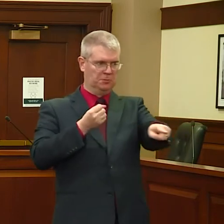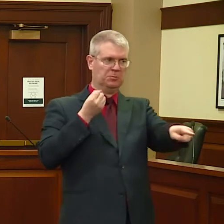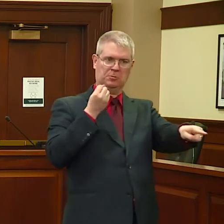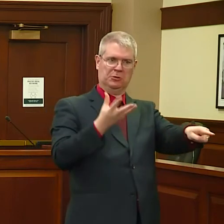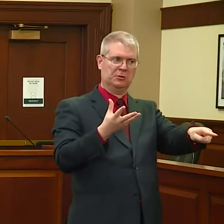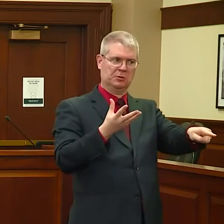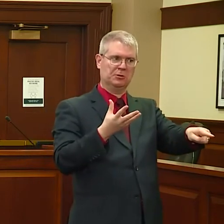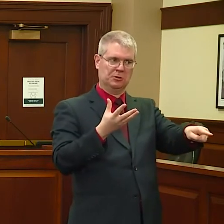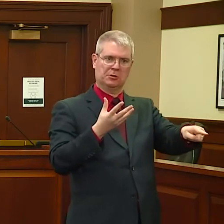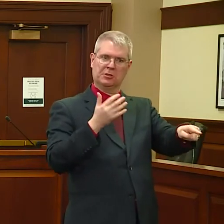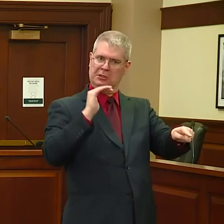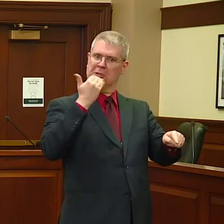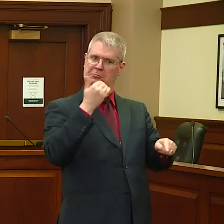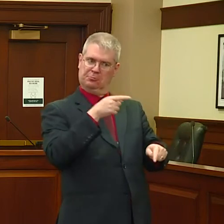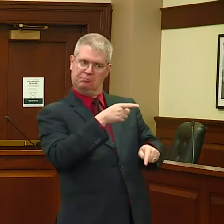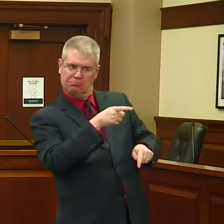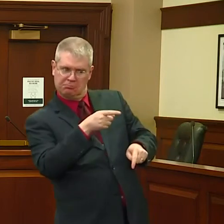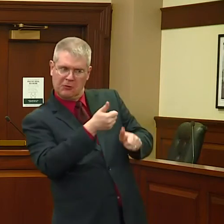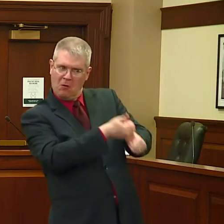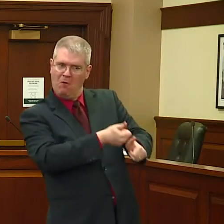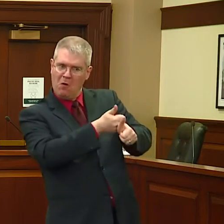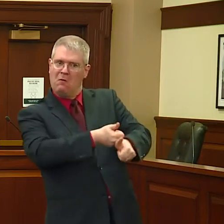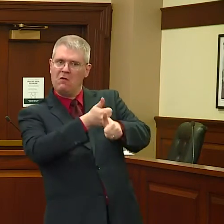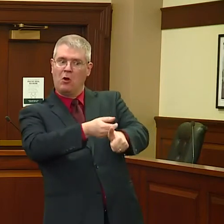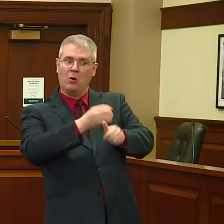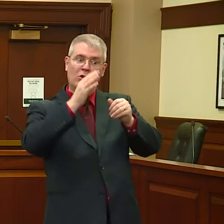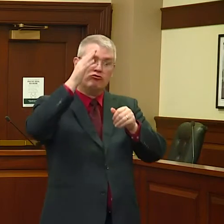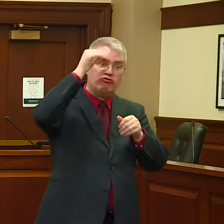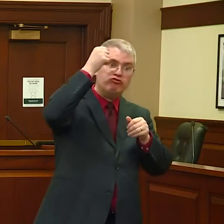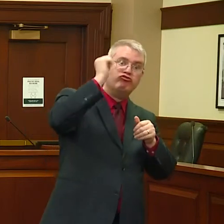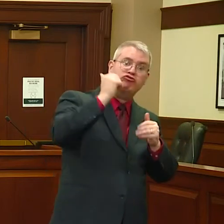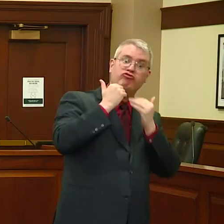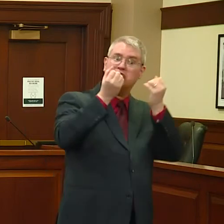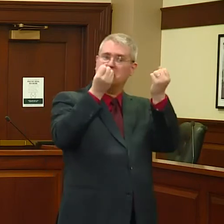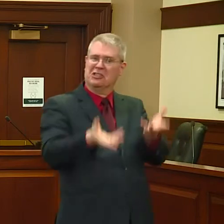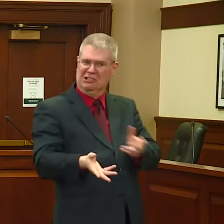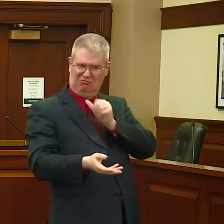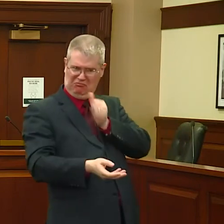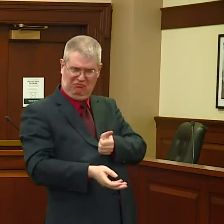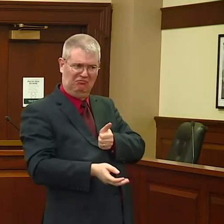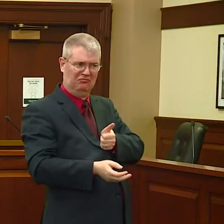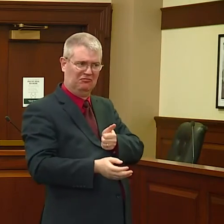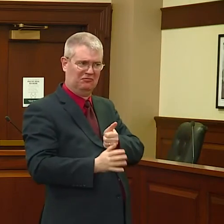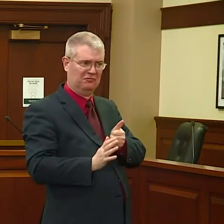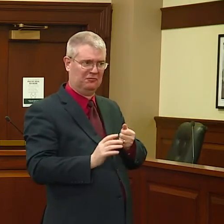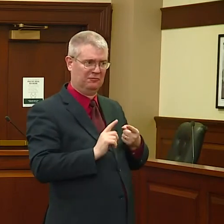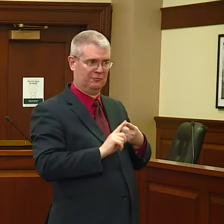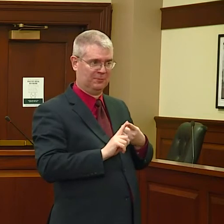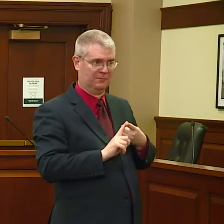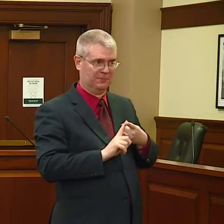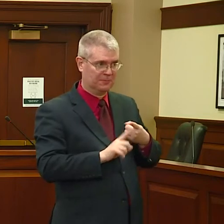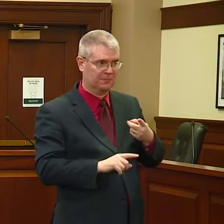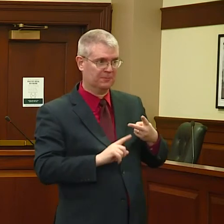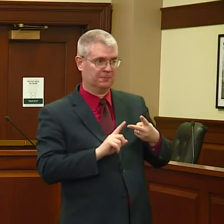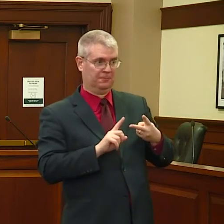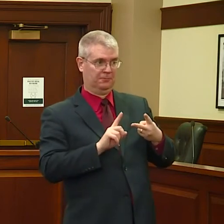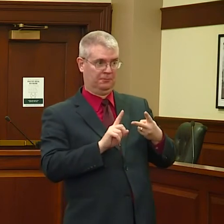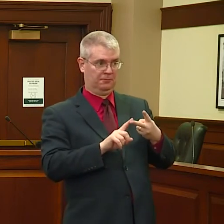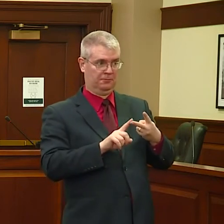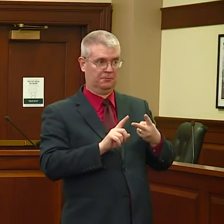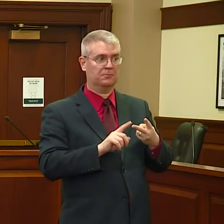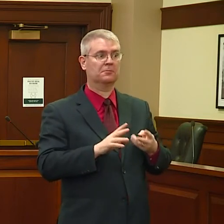good idea for us and we ought to do it, rather than statewide, because we've still got a lot of counties in the state where there is not